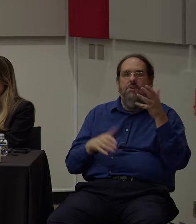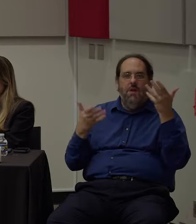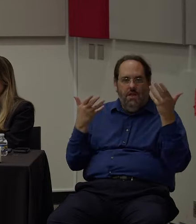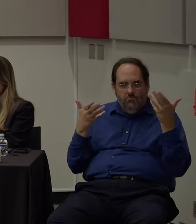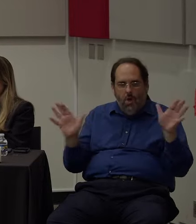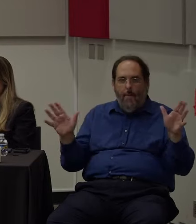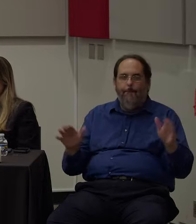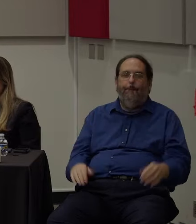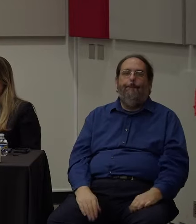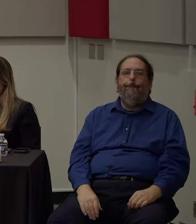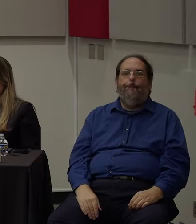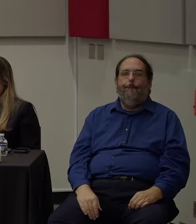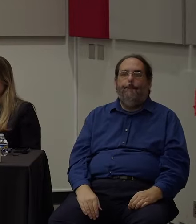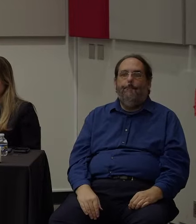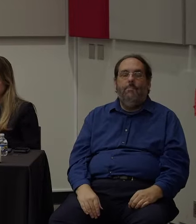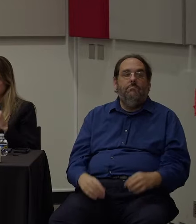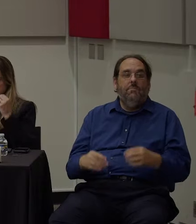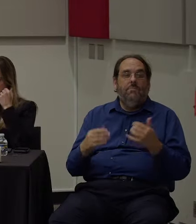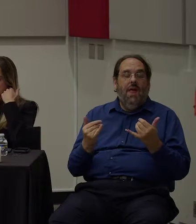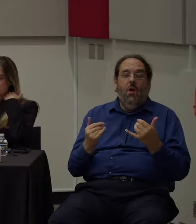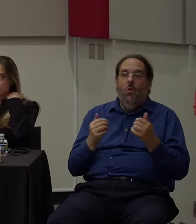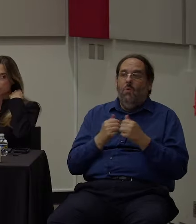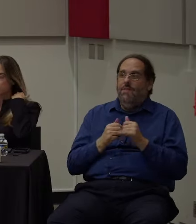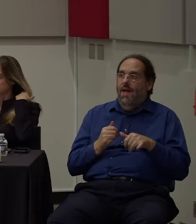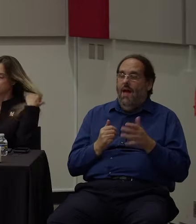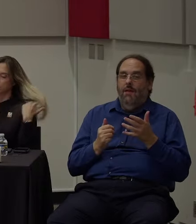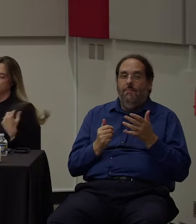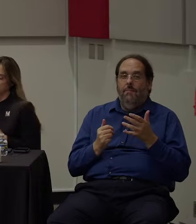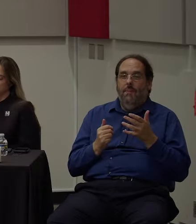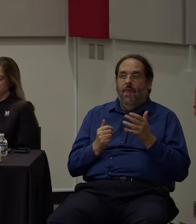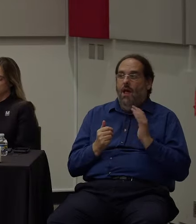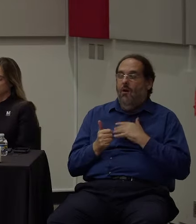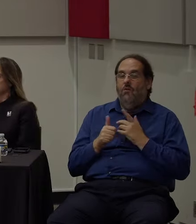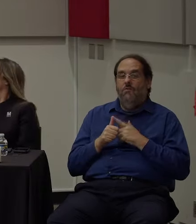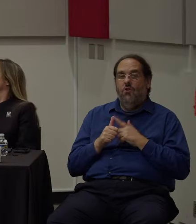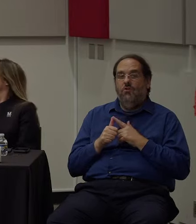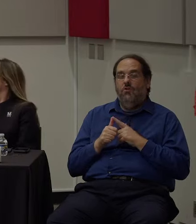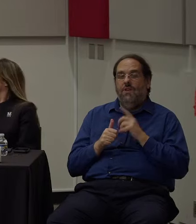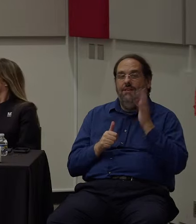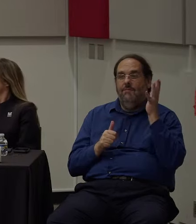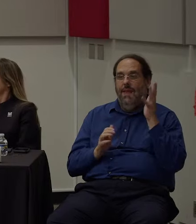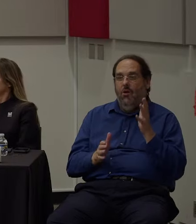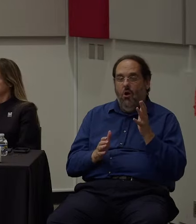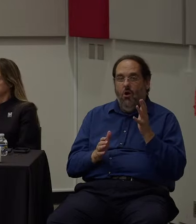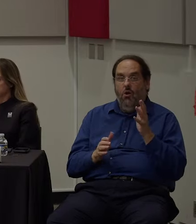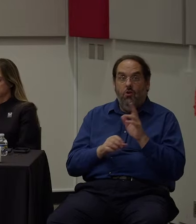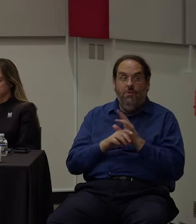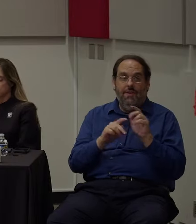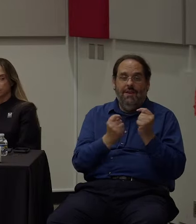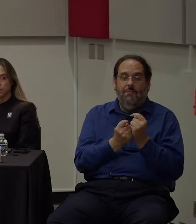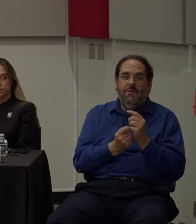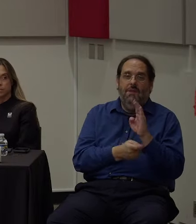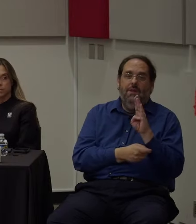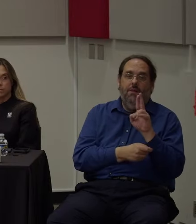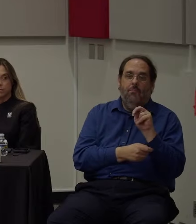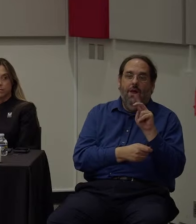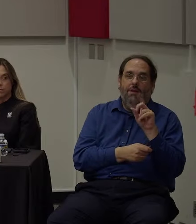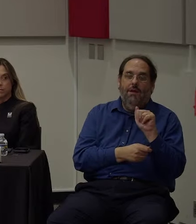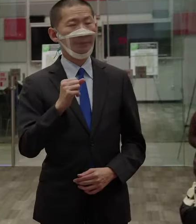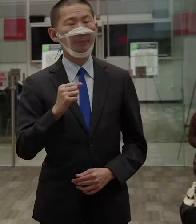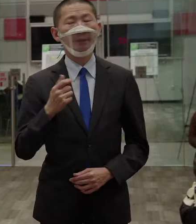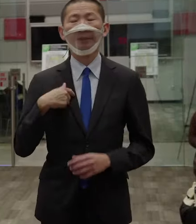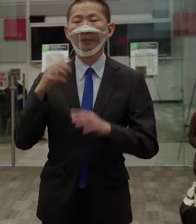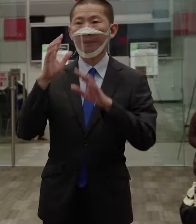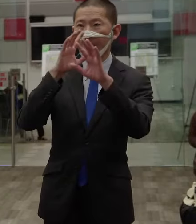that opportunity. So with that, our first speaker via Teams is Brenda